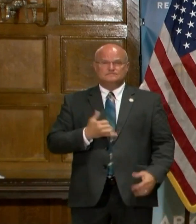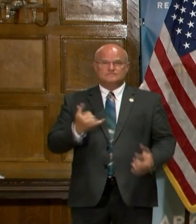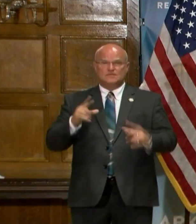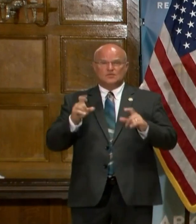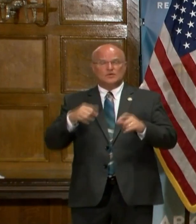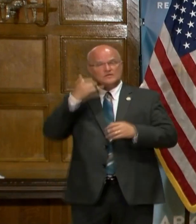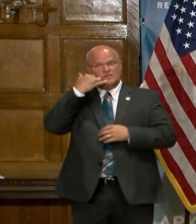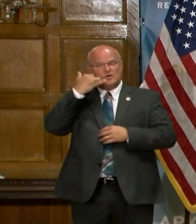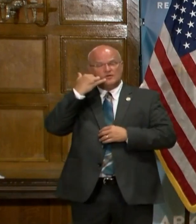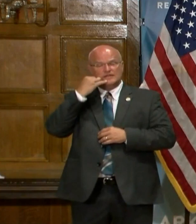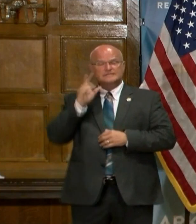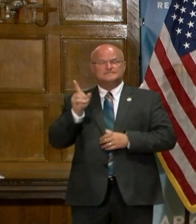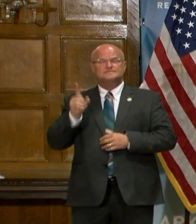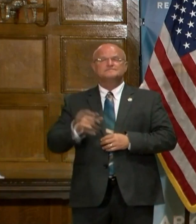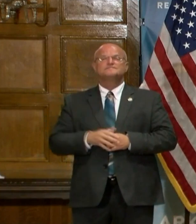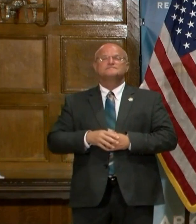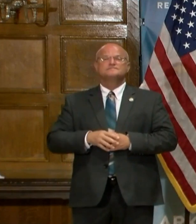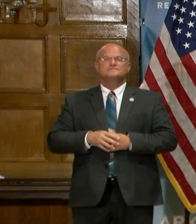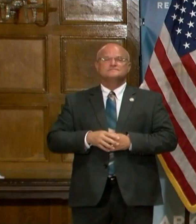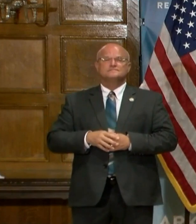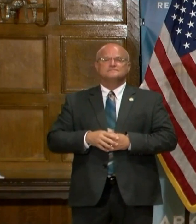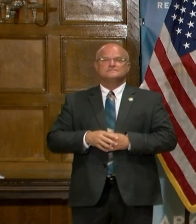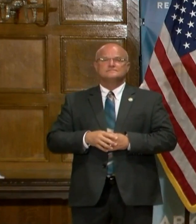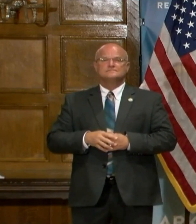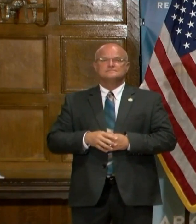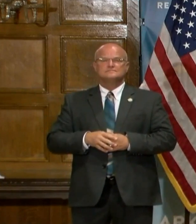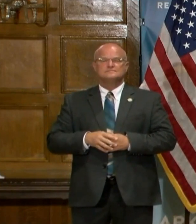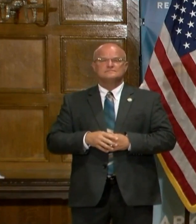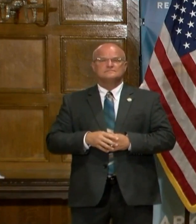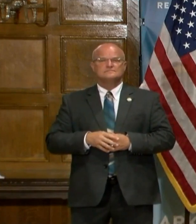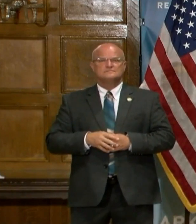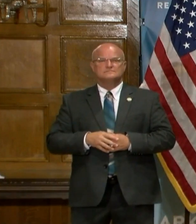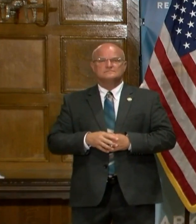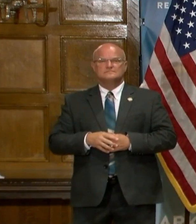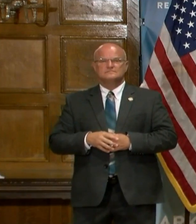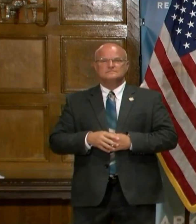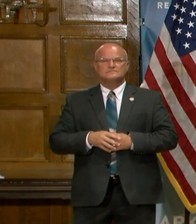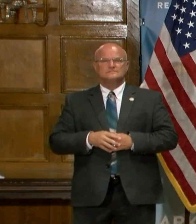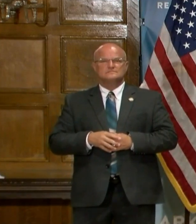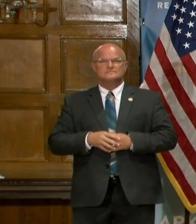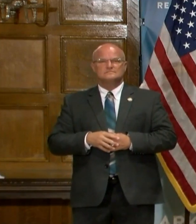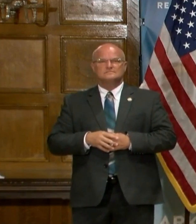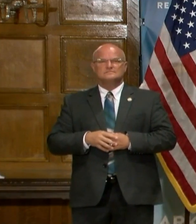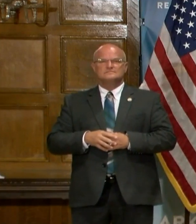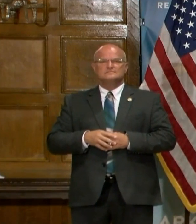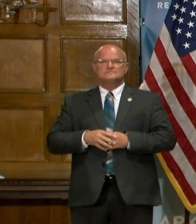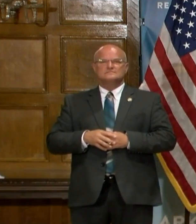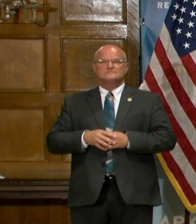Another question remotely. I think I heard one more. This is Governor.